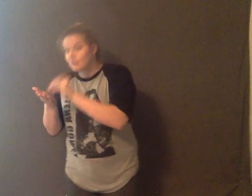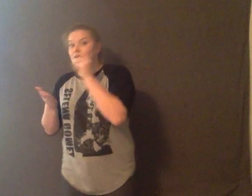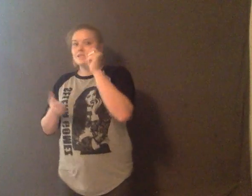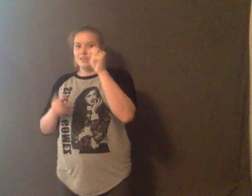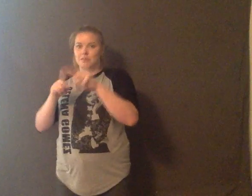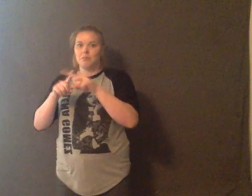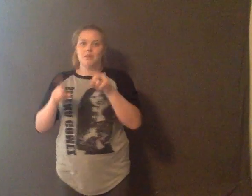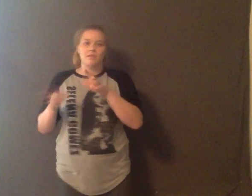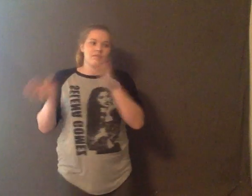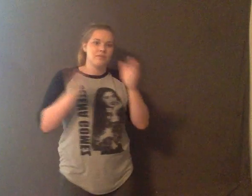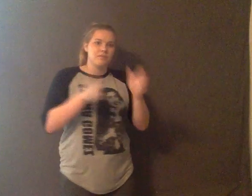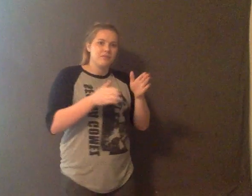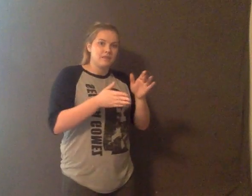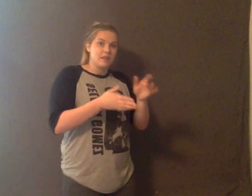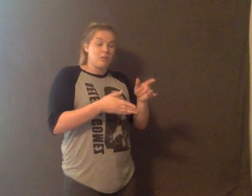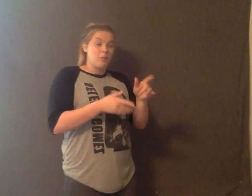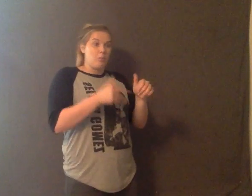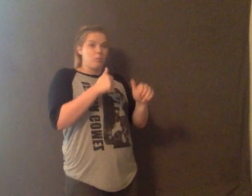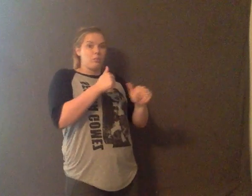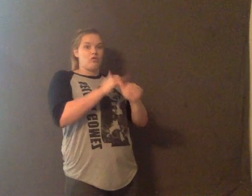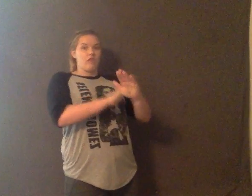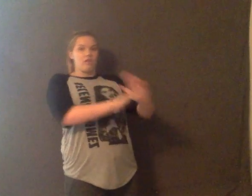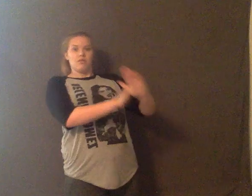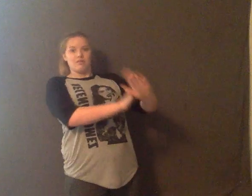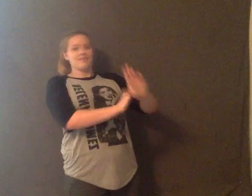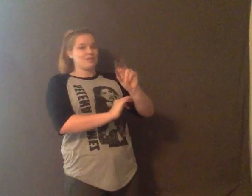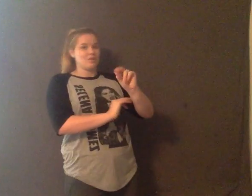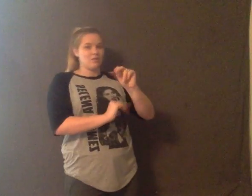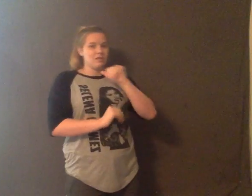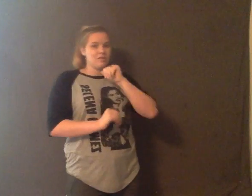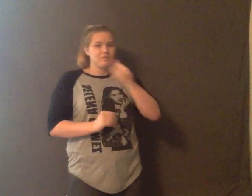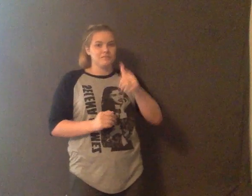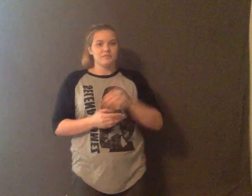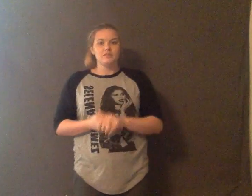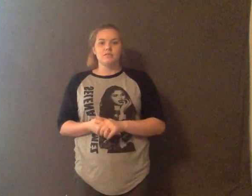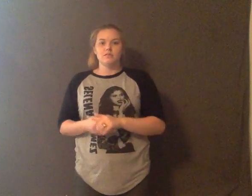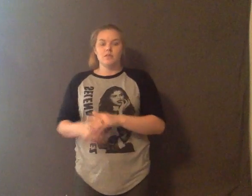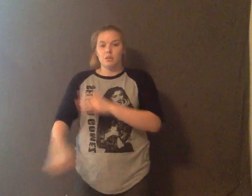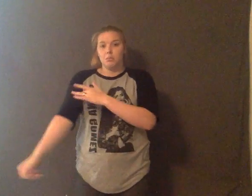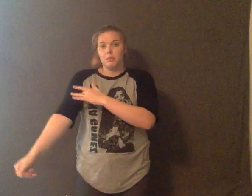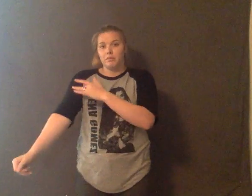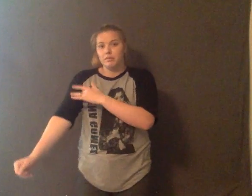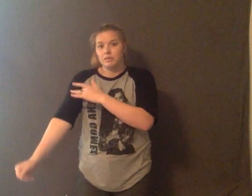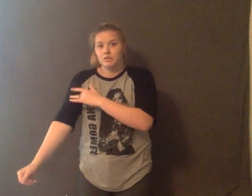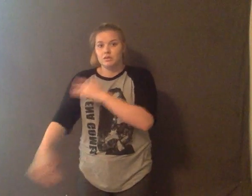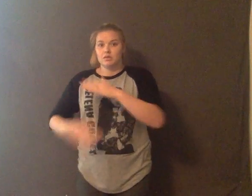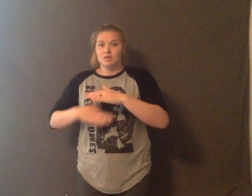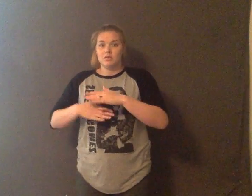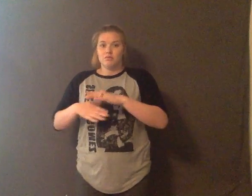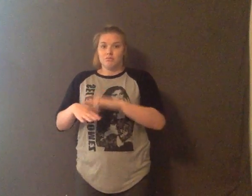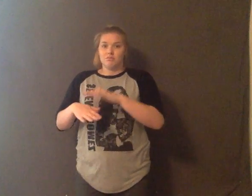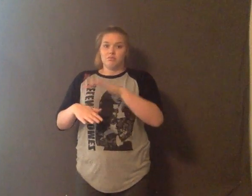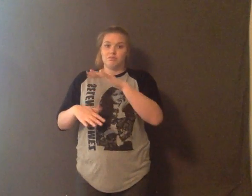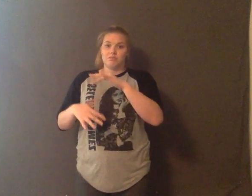particular disease. I'm on 2 different high blood pressure medicines, 6 asthma type medicines,